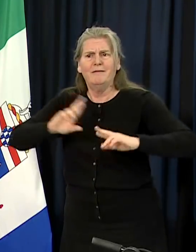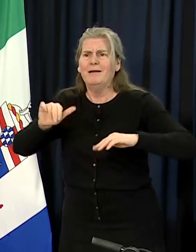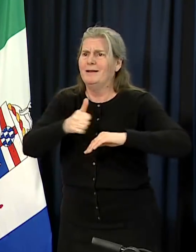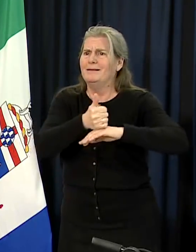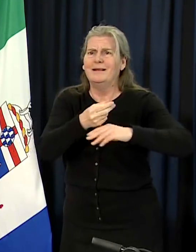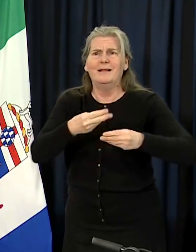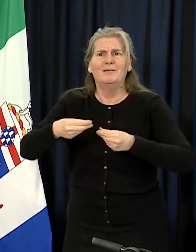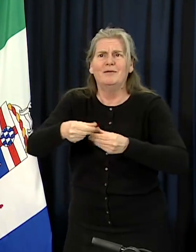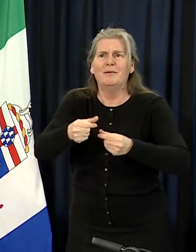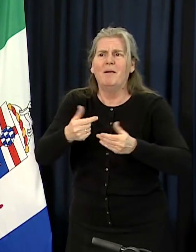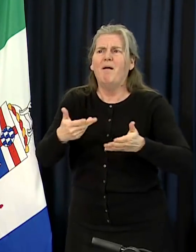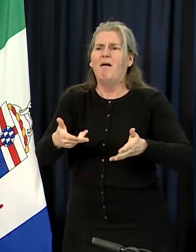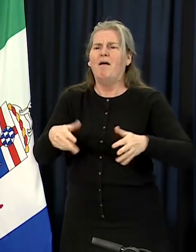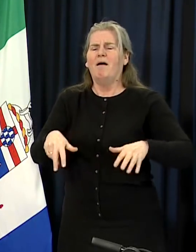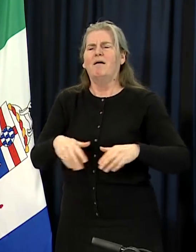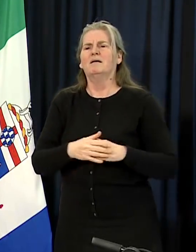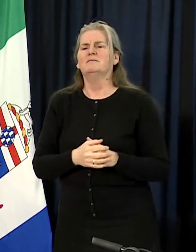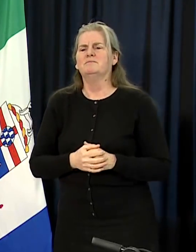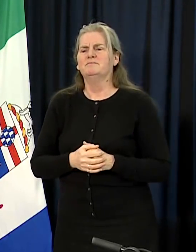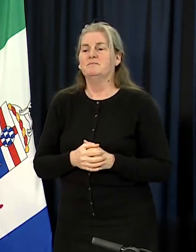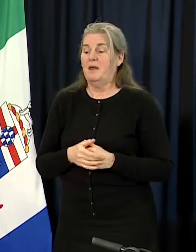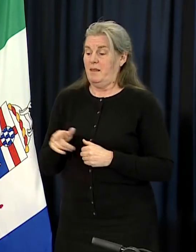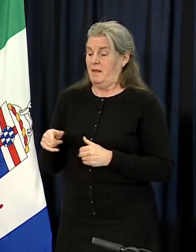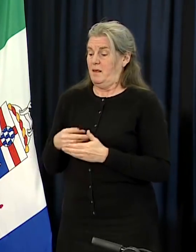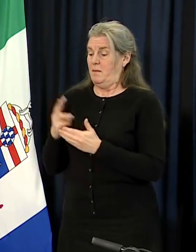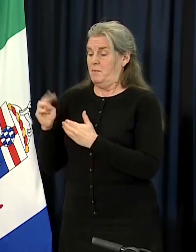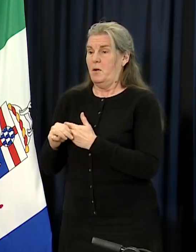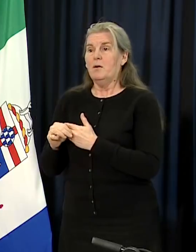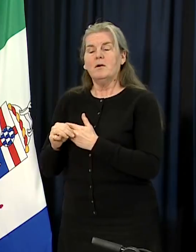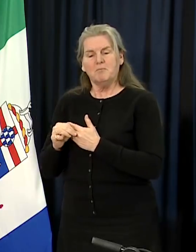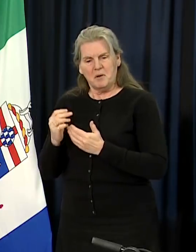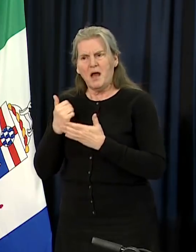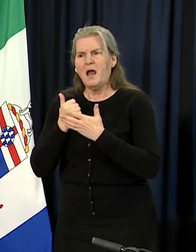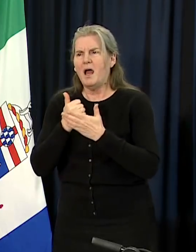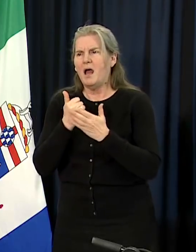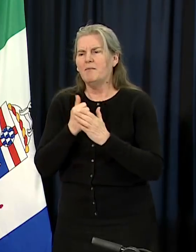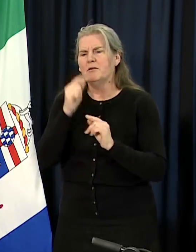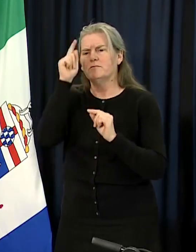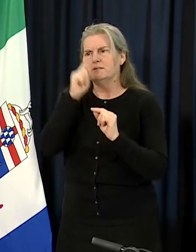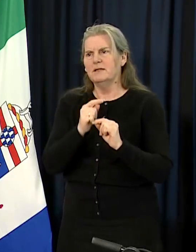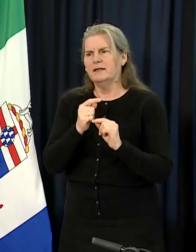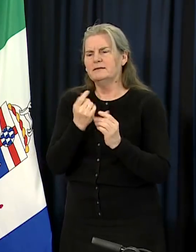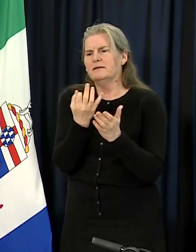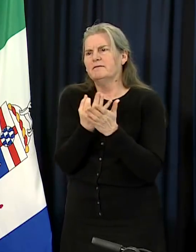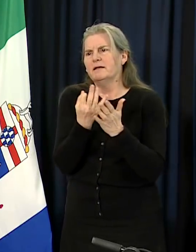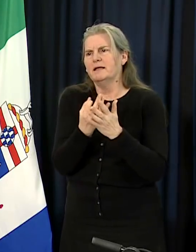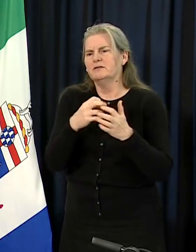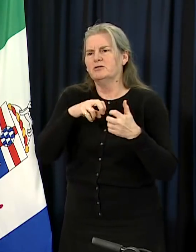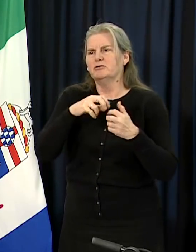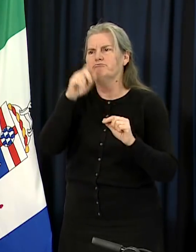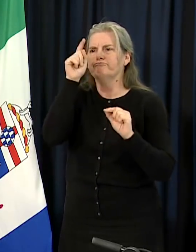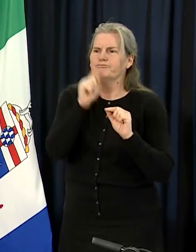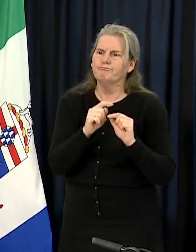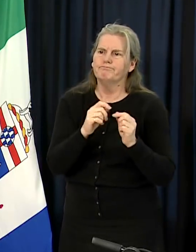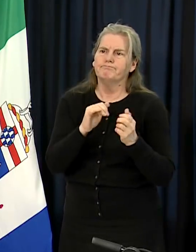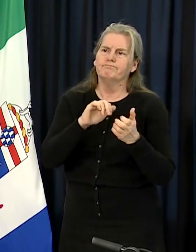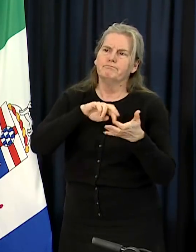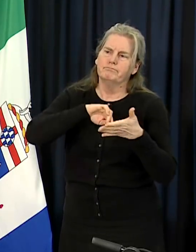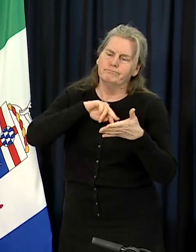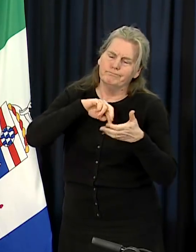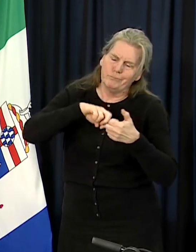preparations. The program will reduce some of their burden during a period that is already hurting Yukon's